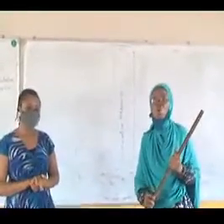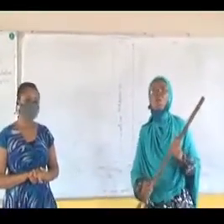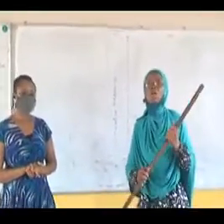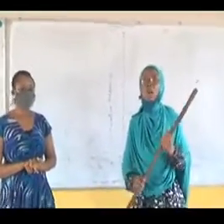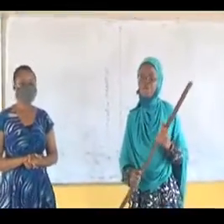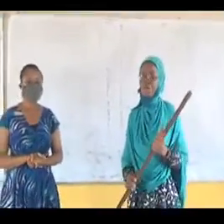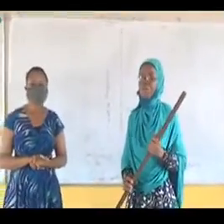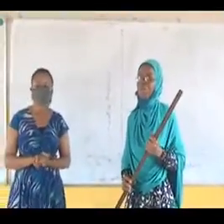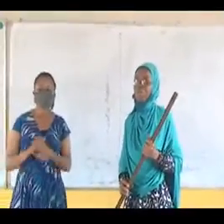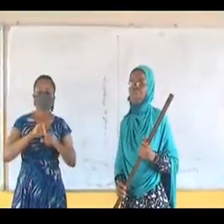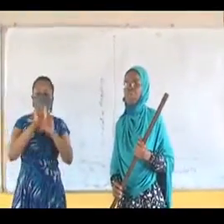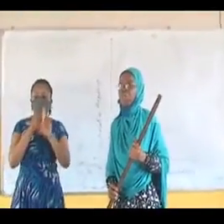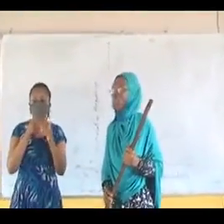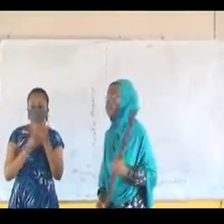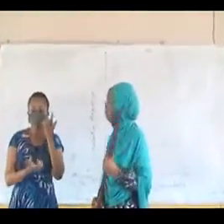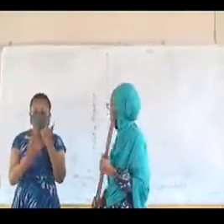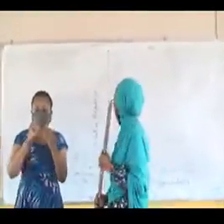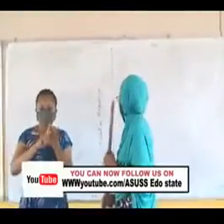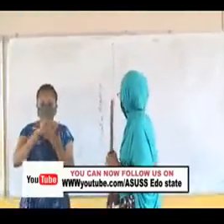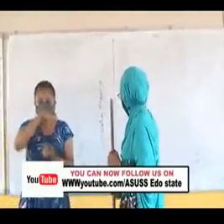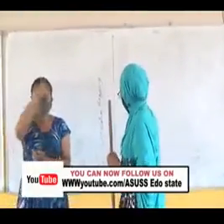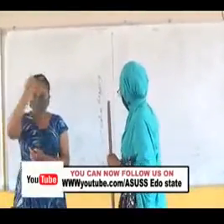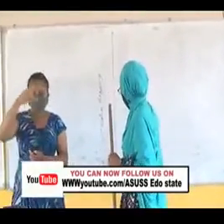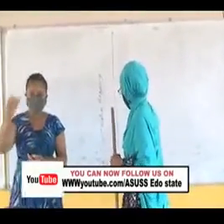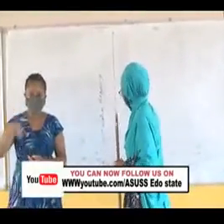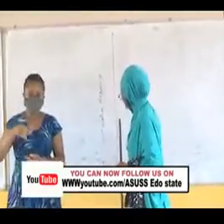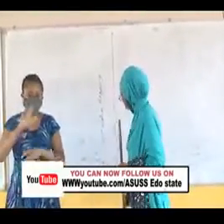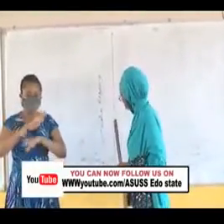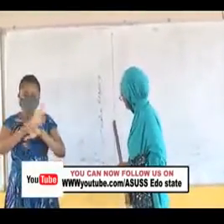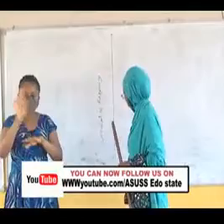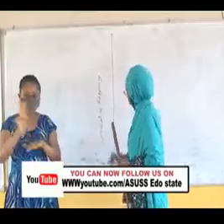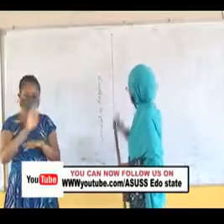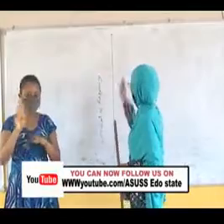comes to graph. So in this, you prepare your